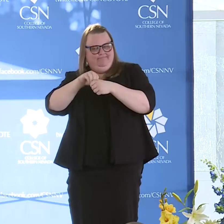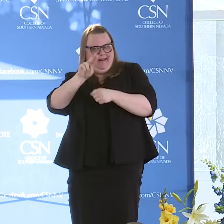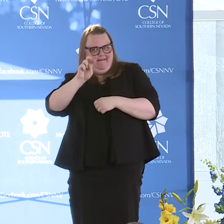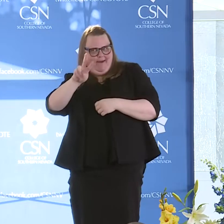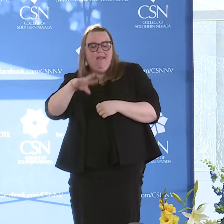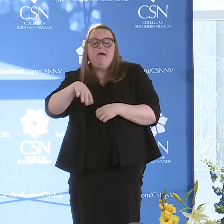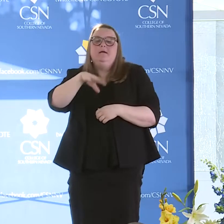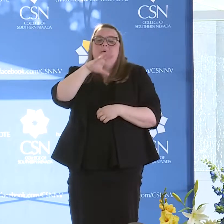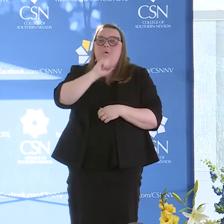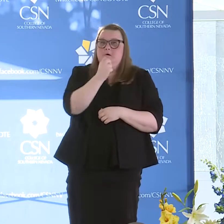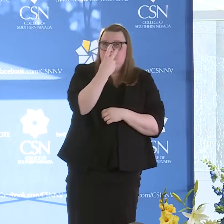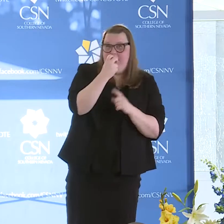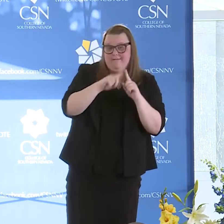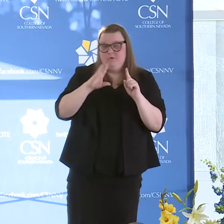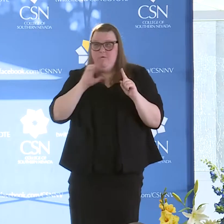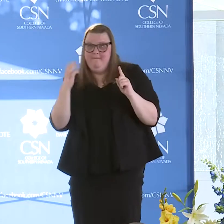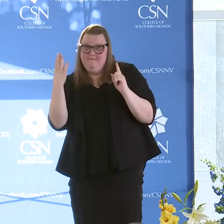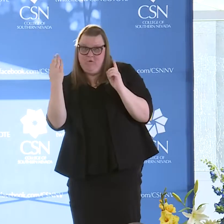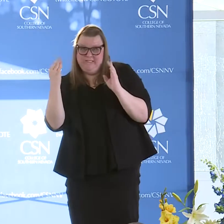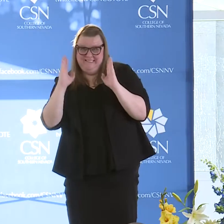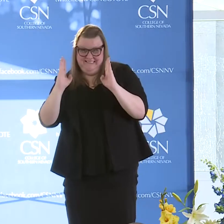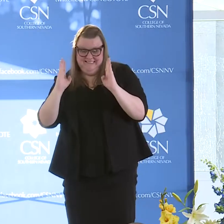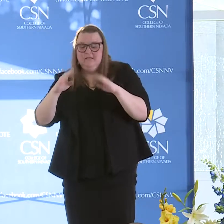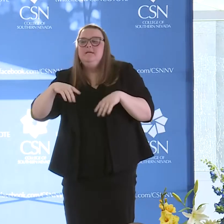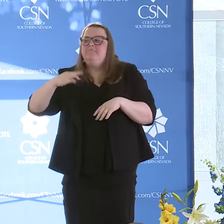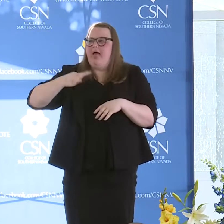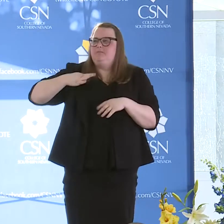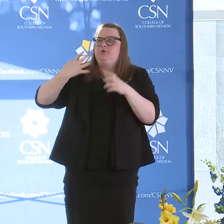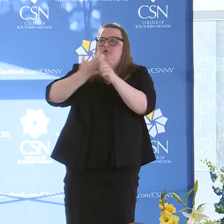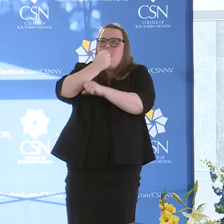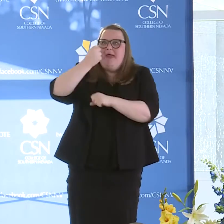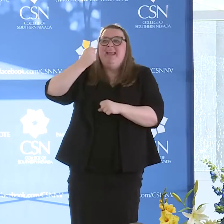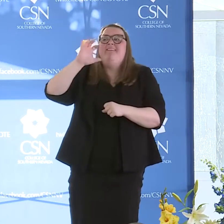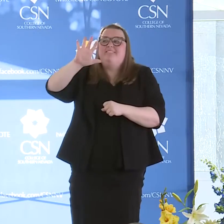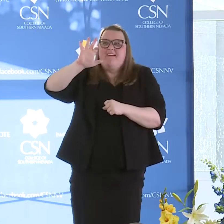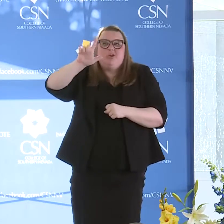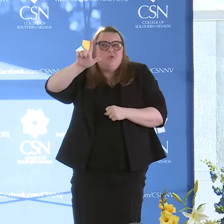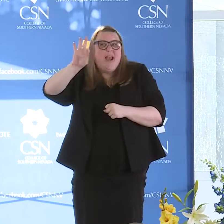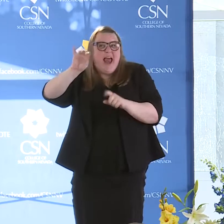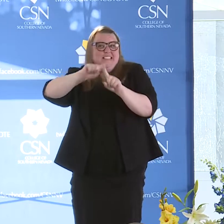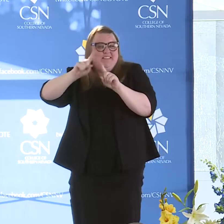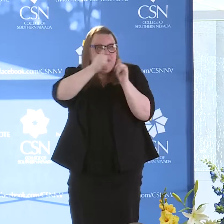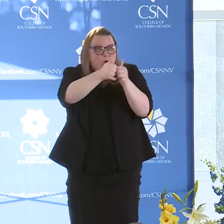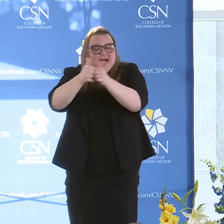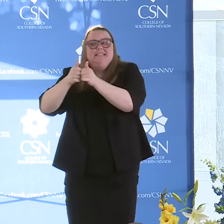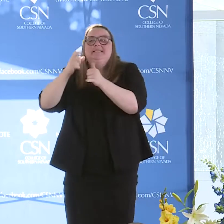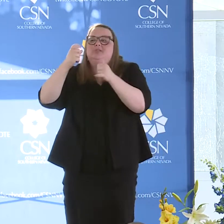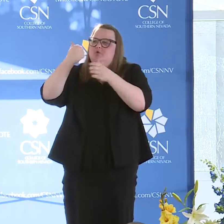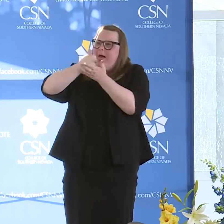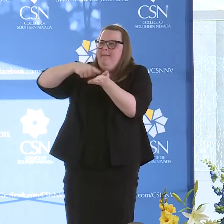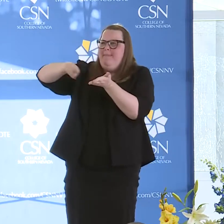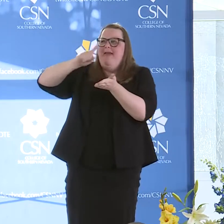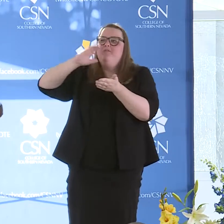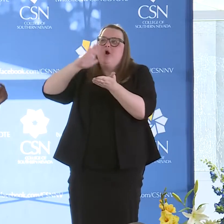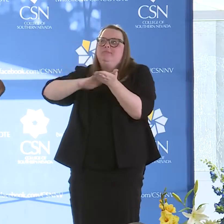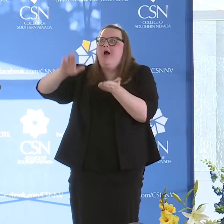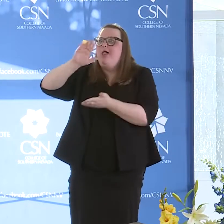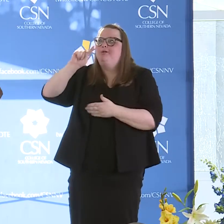to win 529 tuition prizes that will help pay for higher education,